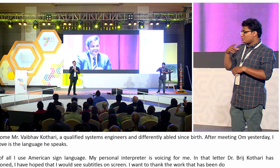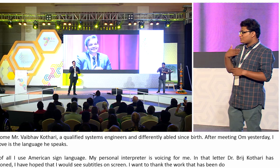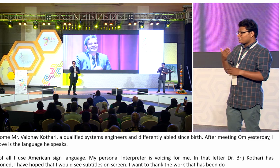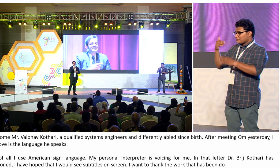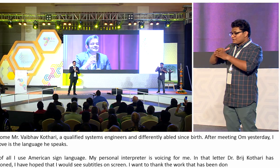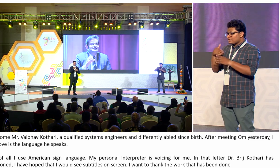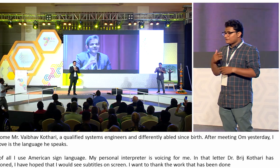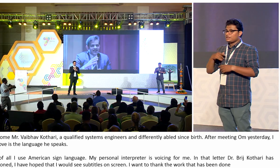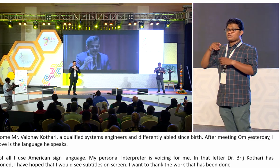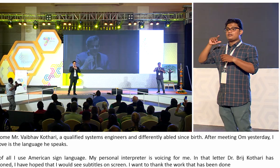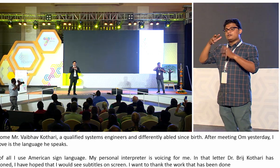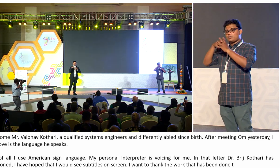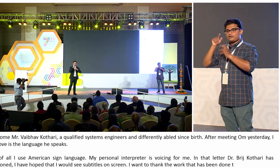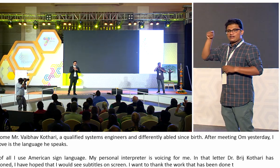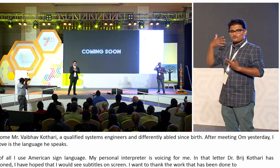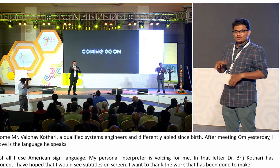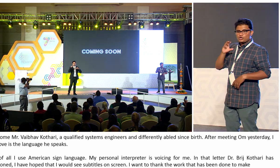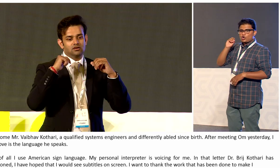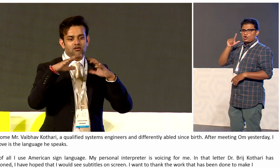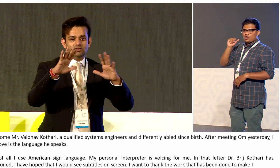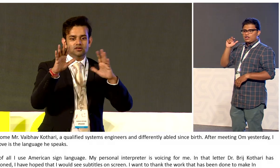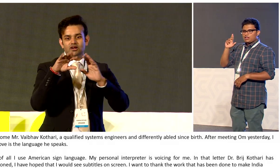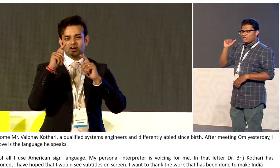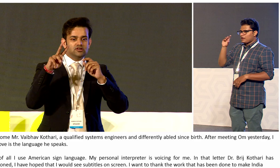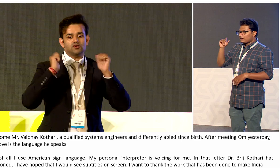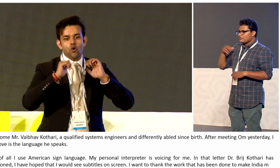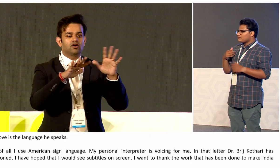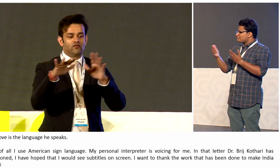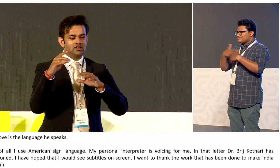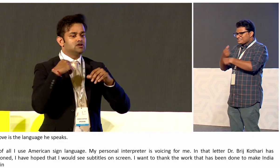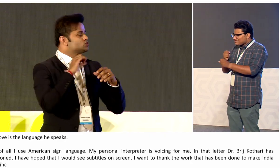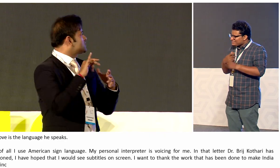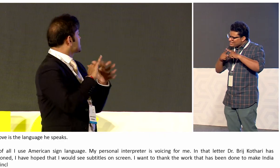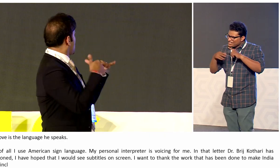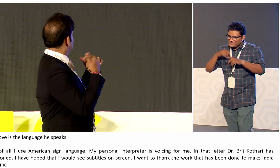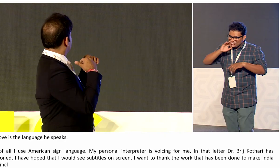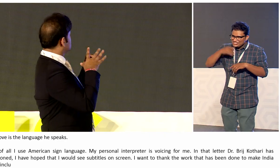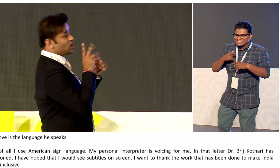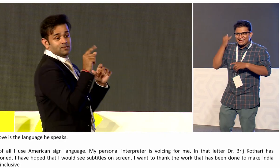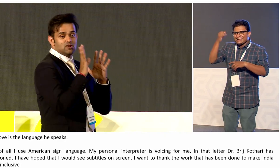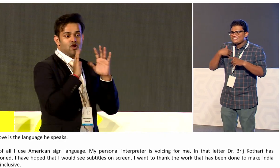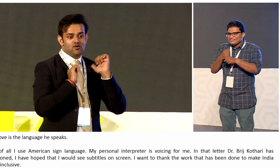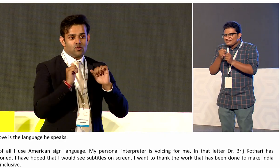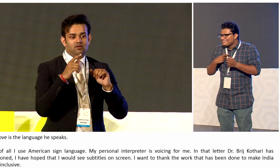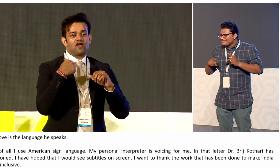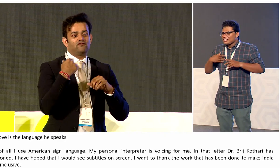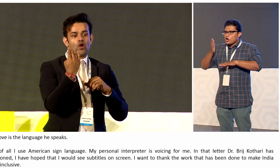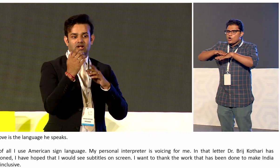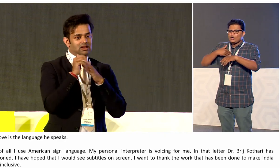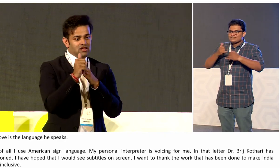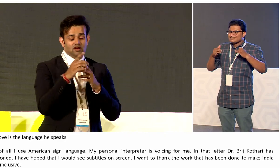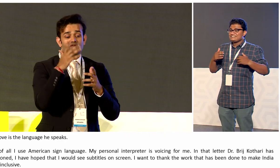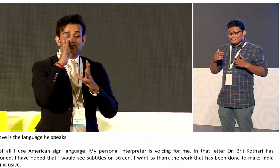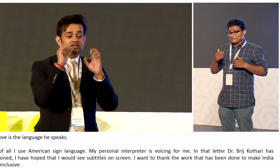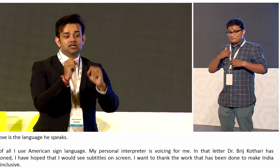Denver, Colorado. I love making videos. I love TV shows, the idea of things on the screen. And